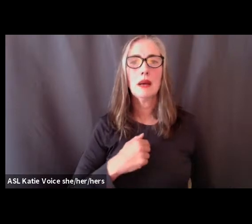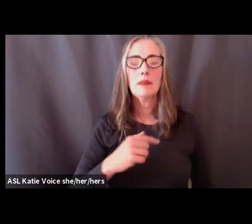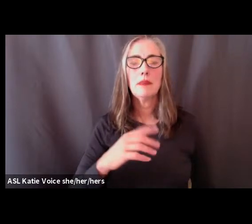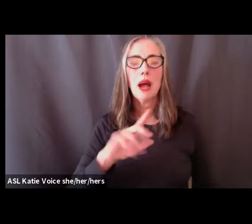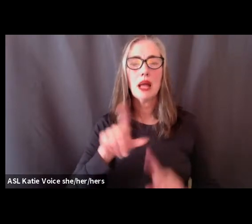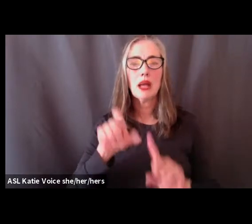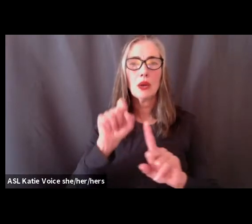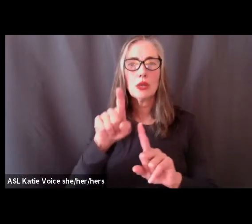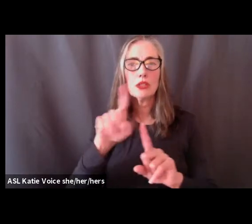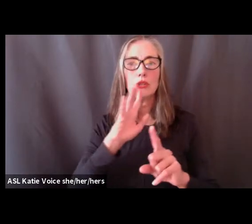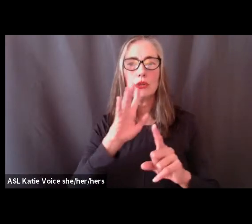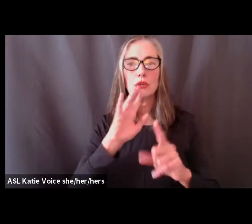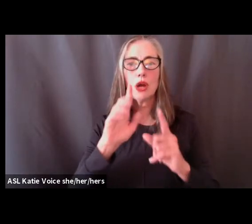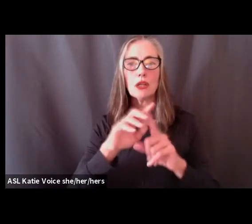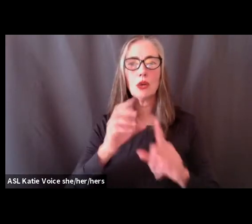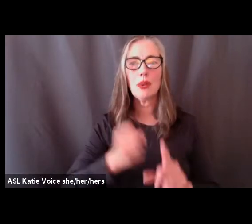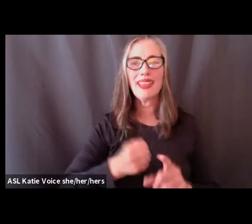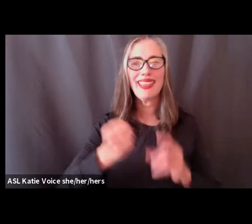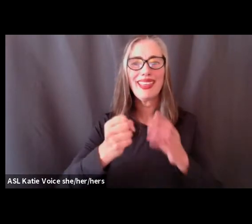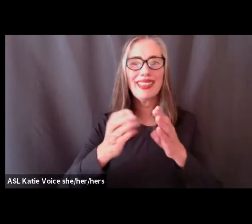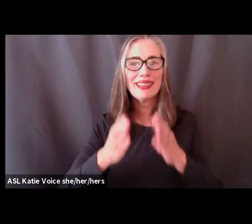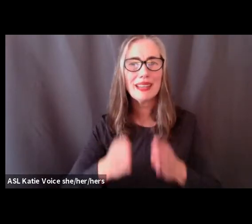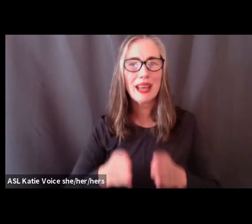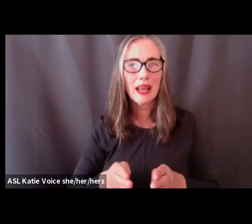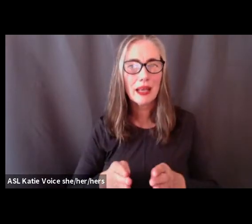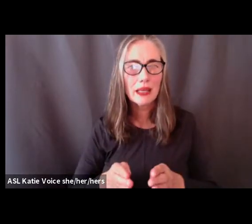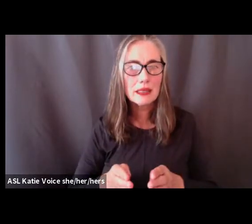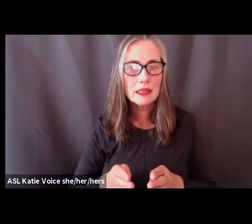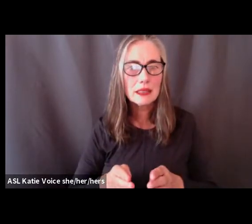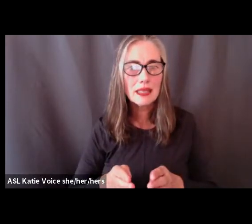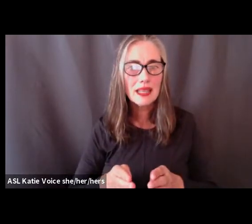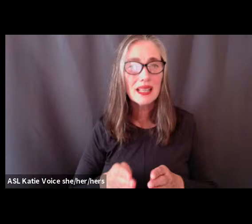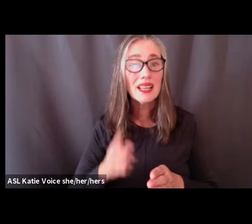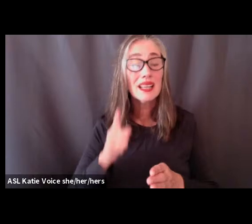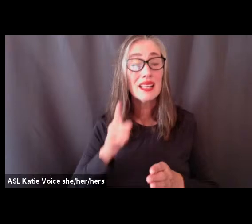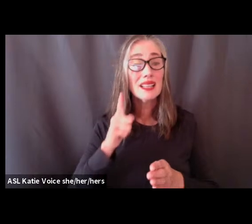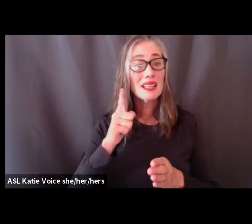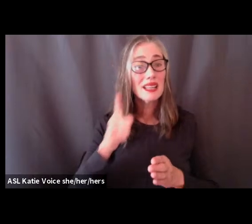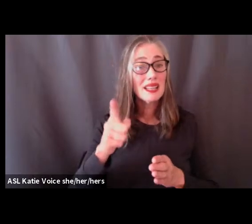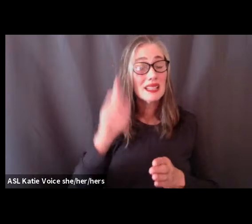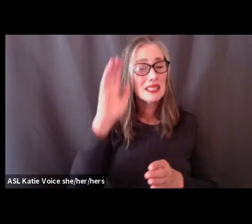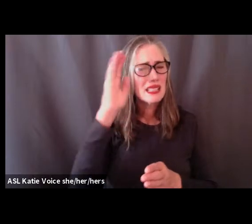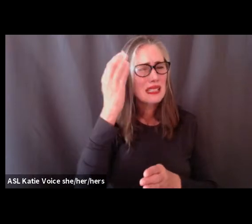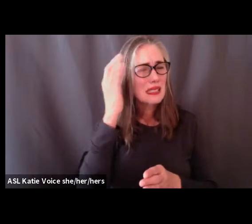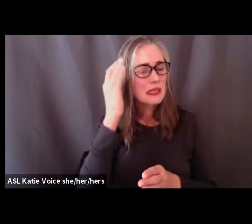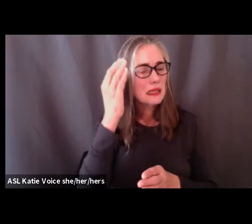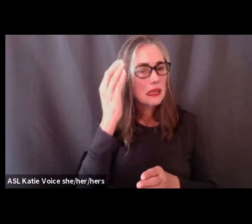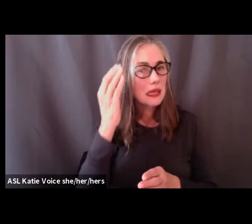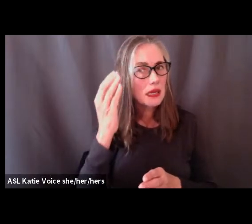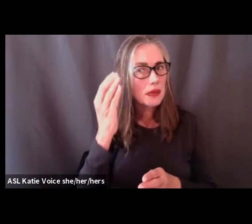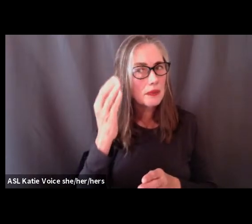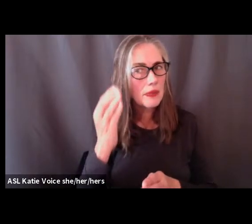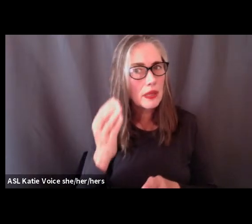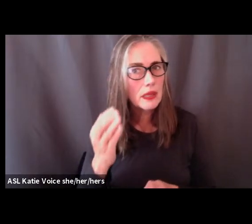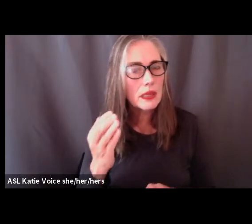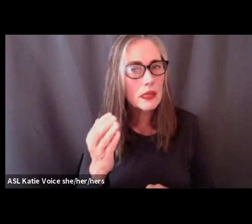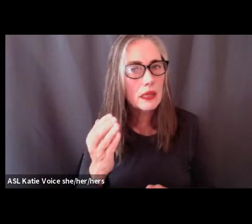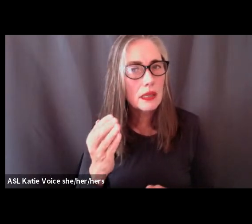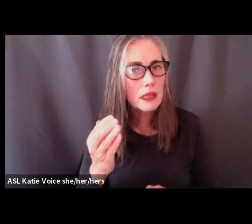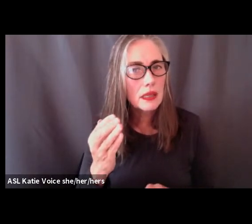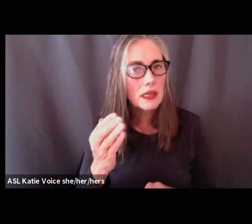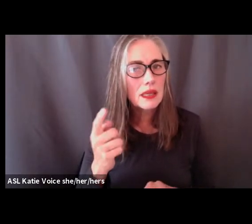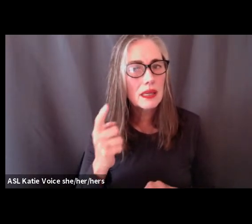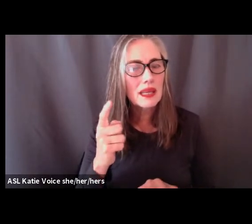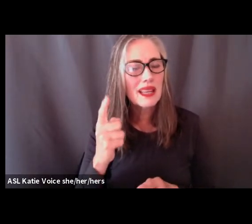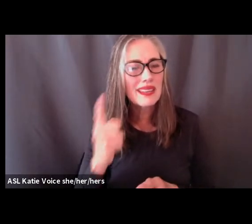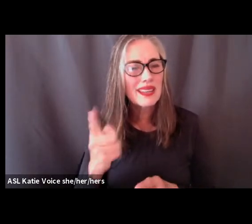clear to me. How it would go. Does this also the same rules that you're saying? Does this also apply to all elected